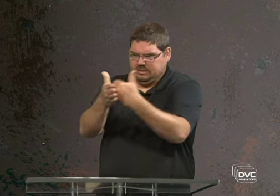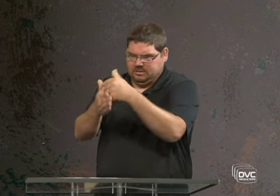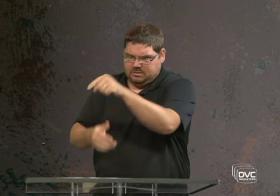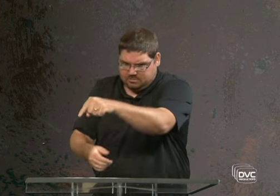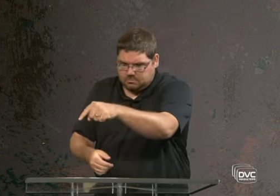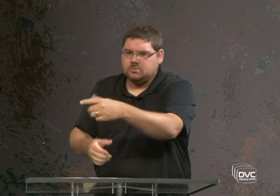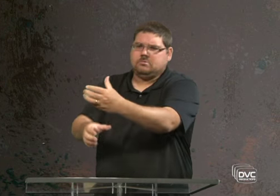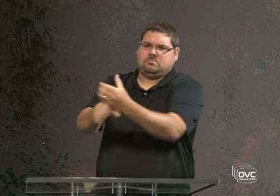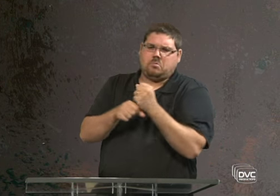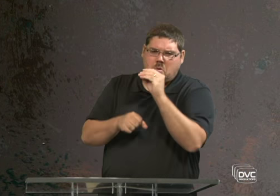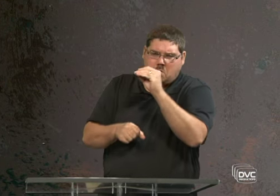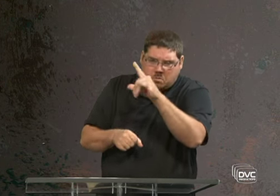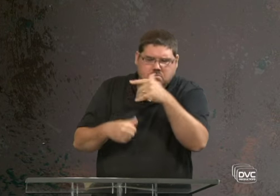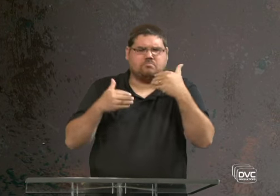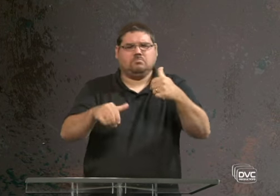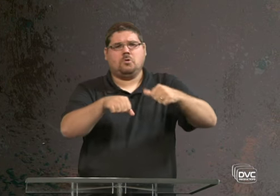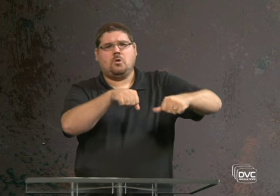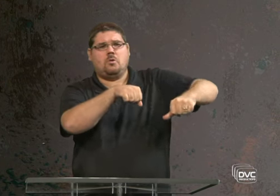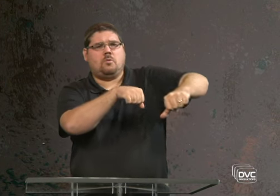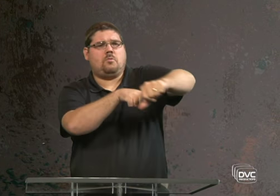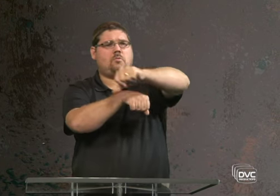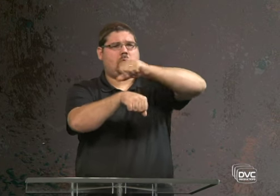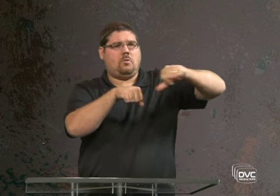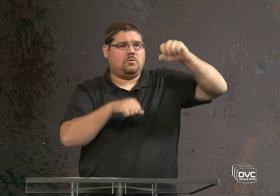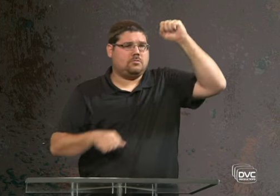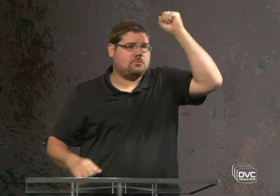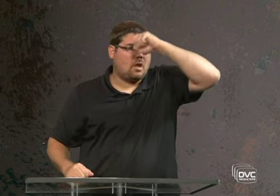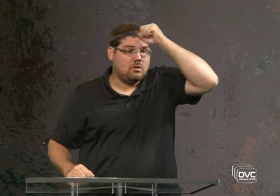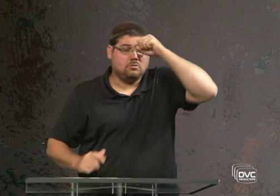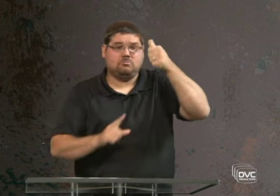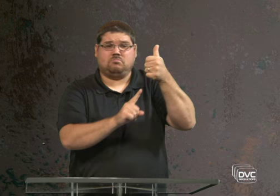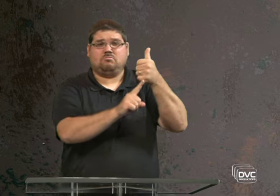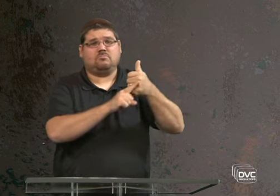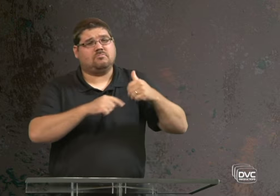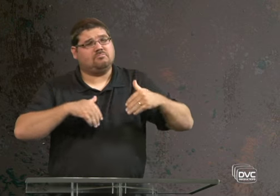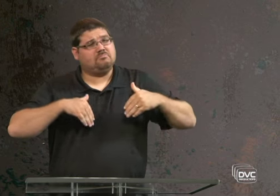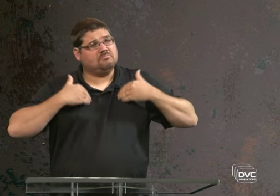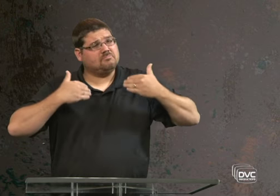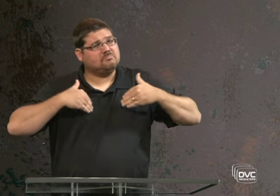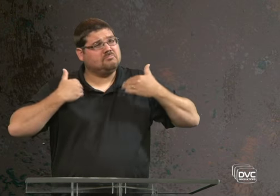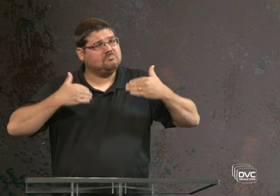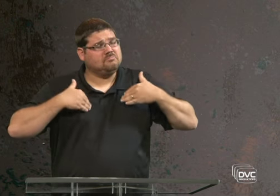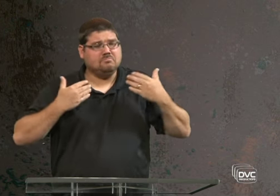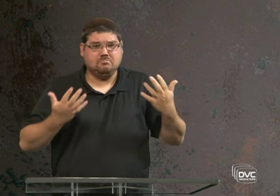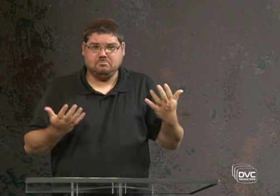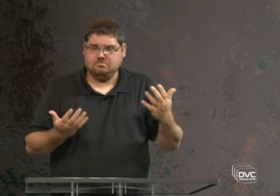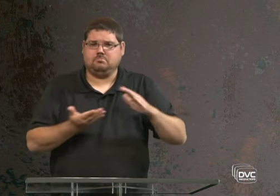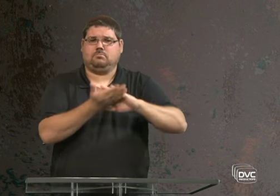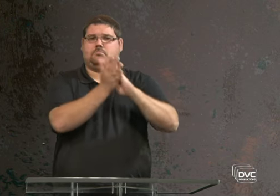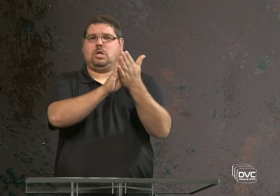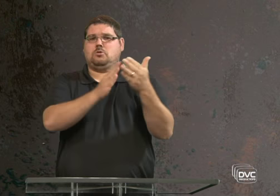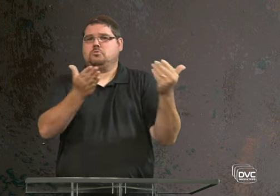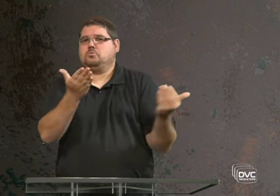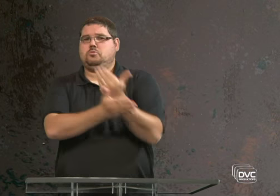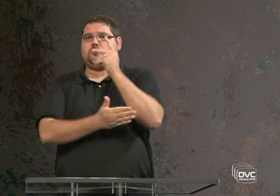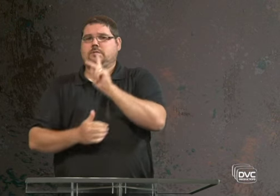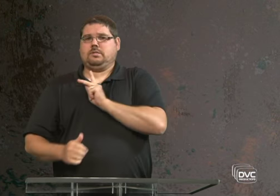there, and near the tabernacle of God, they anointed Solomon to be the next king. What a young